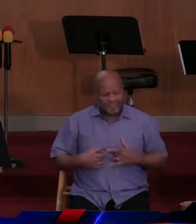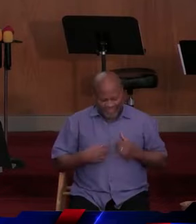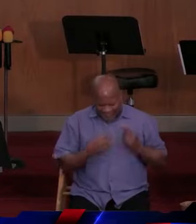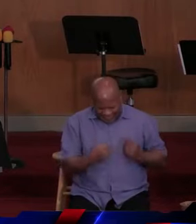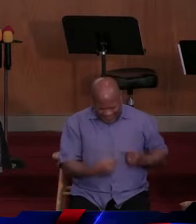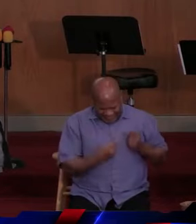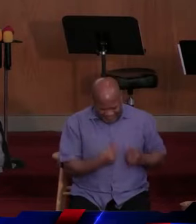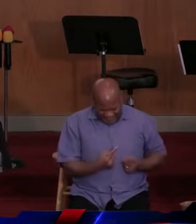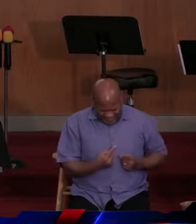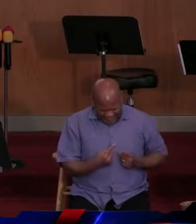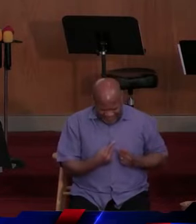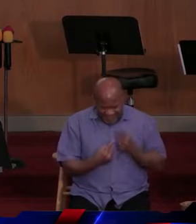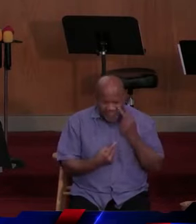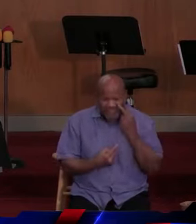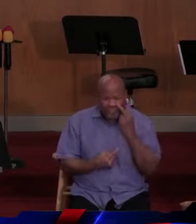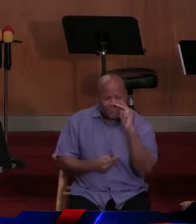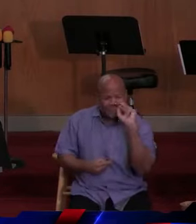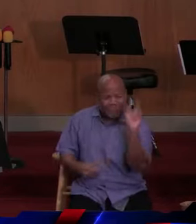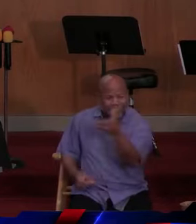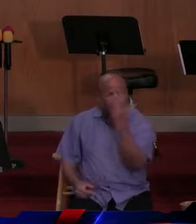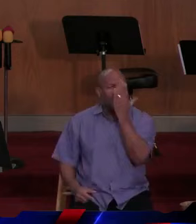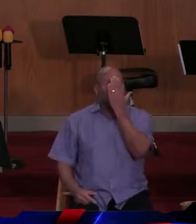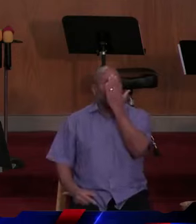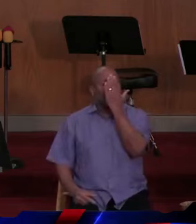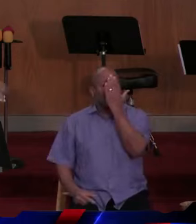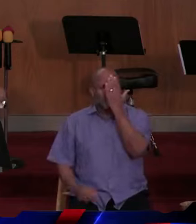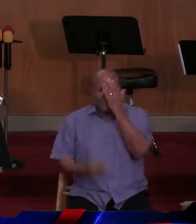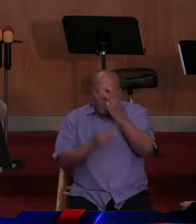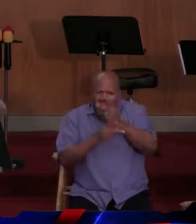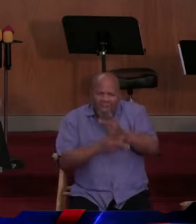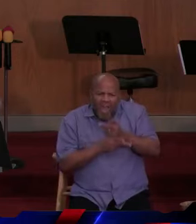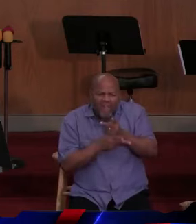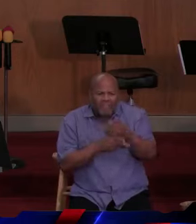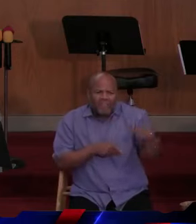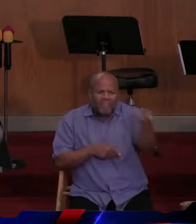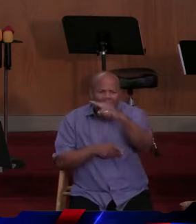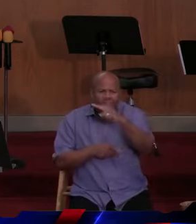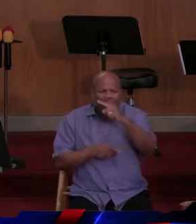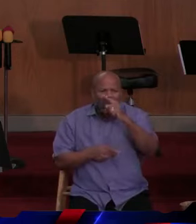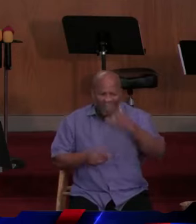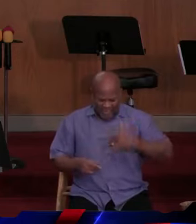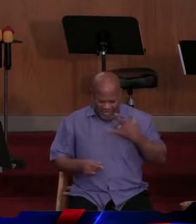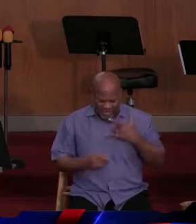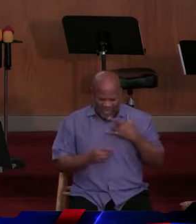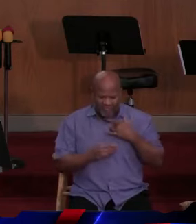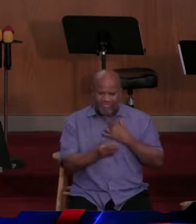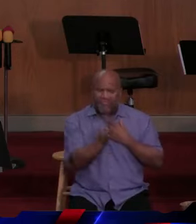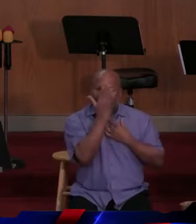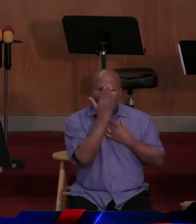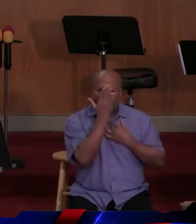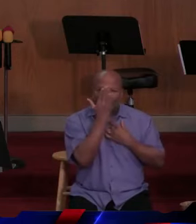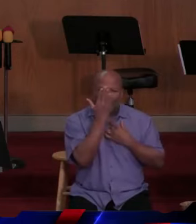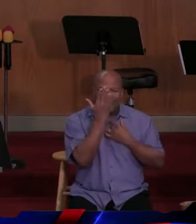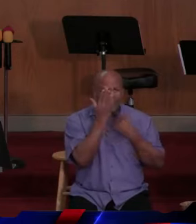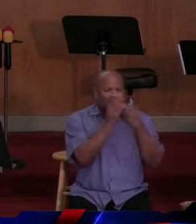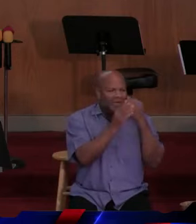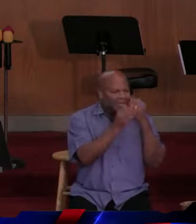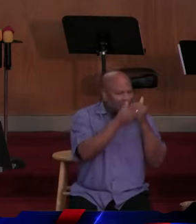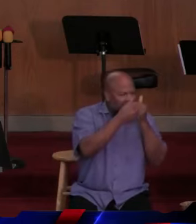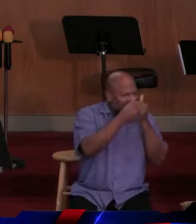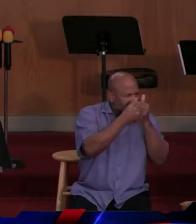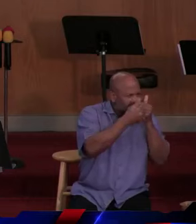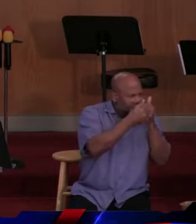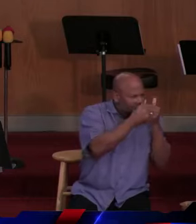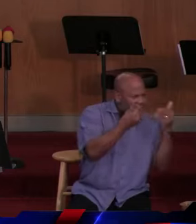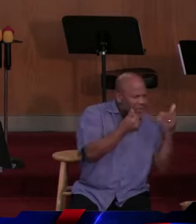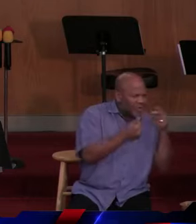in front of them. Be careful that you don't let how you feel about what's in front of you keep you from seeing what's